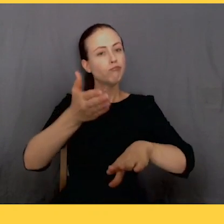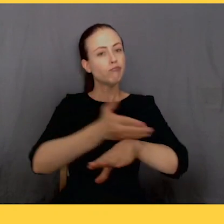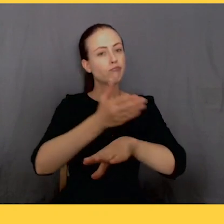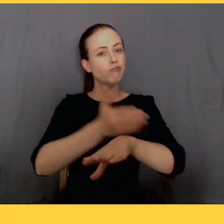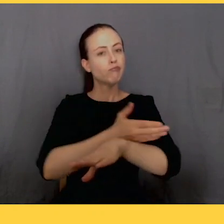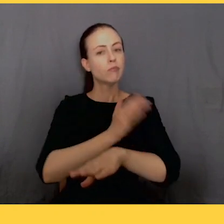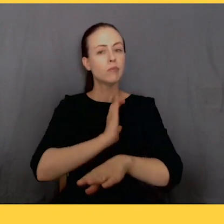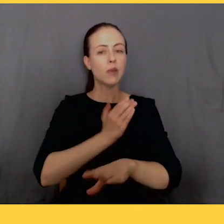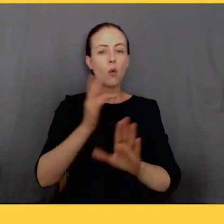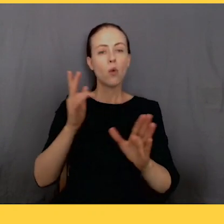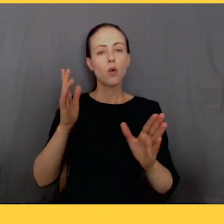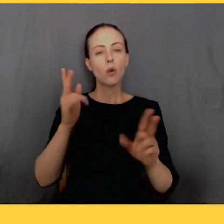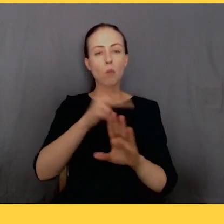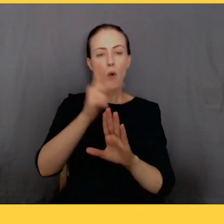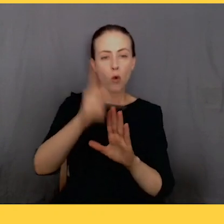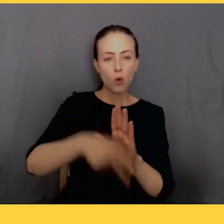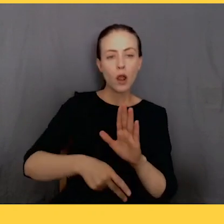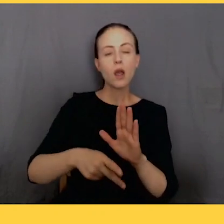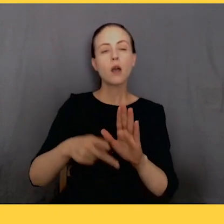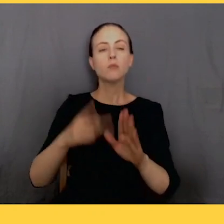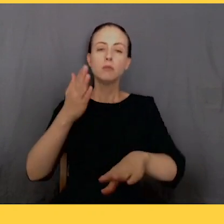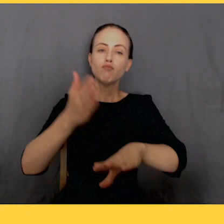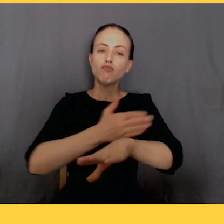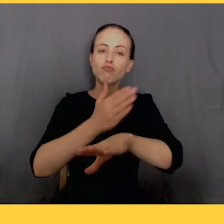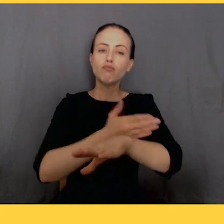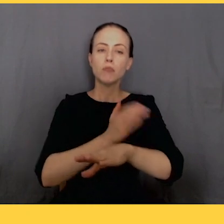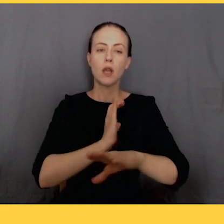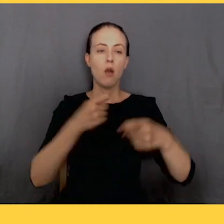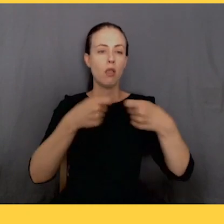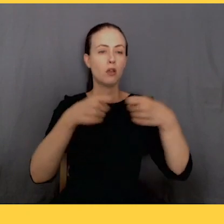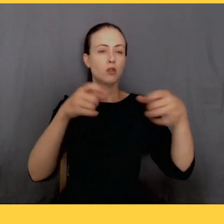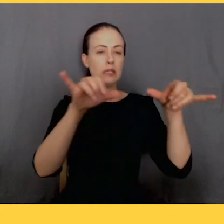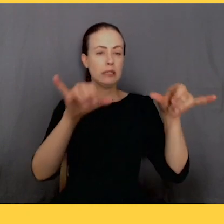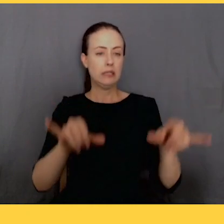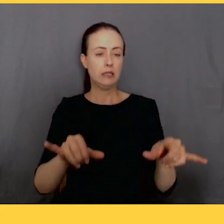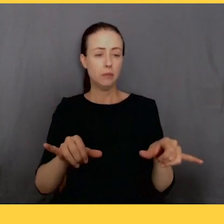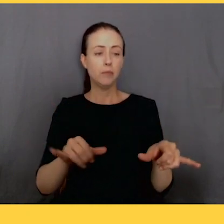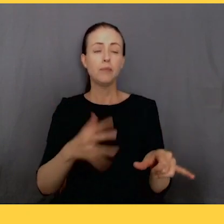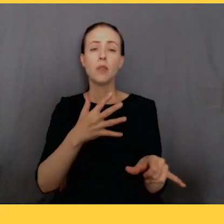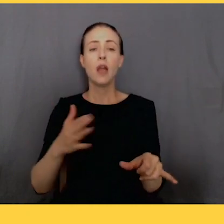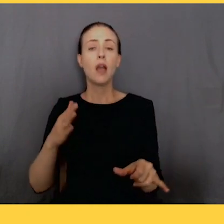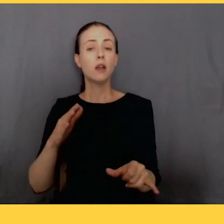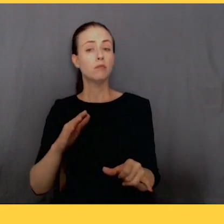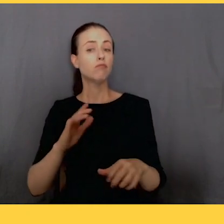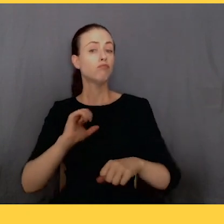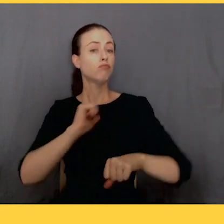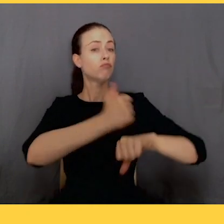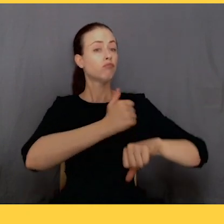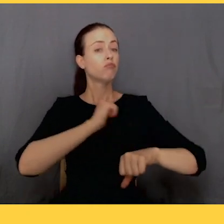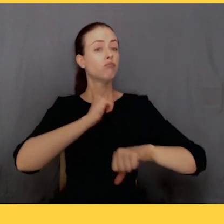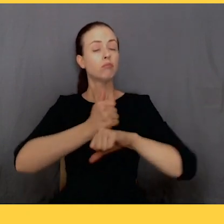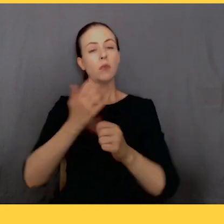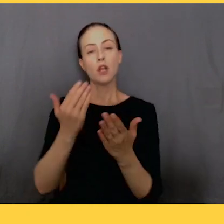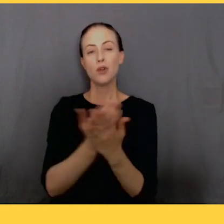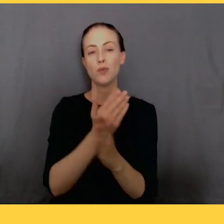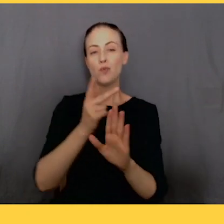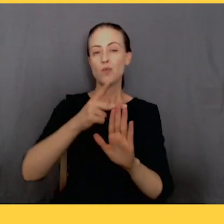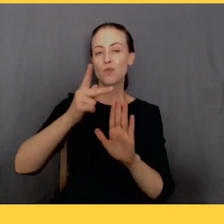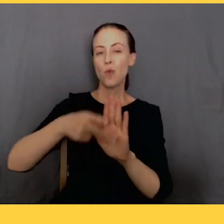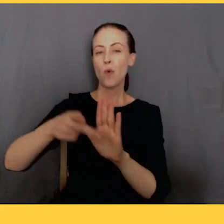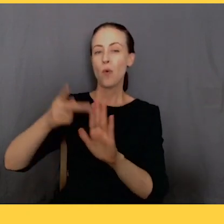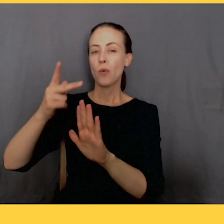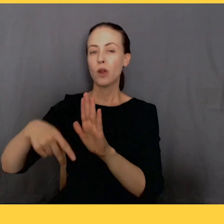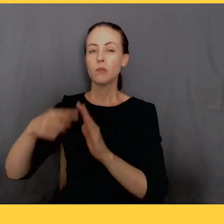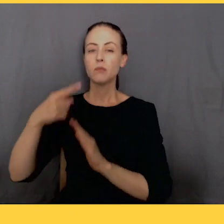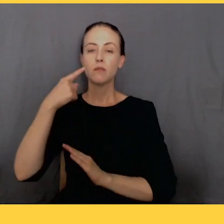PSPS on your homes and businesses. We have several new and improved customer service programs and resources to